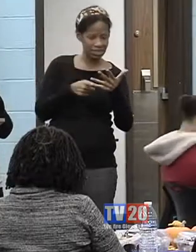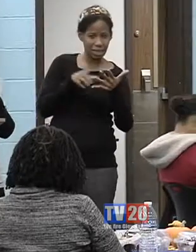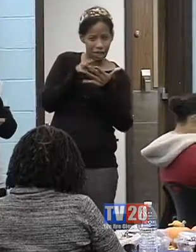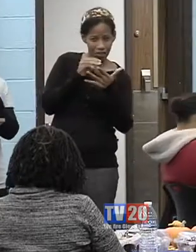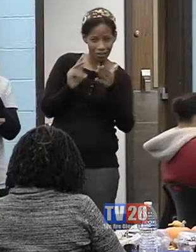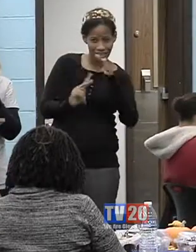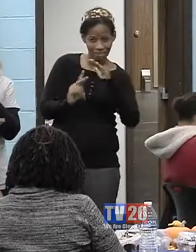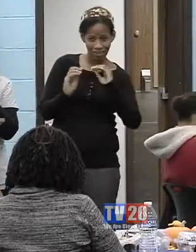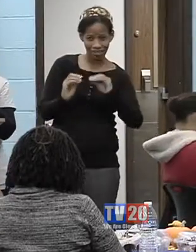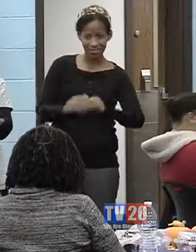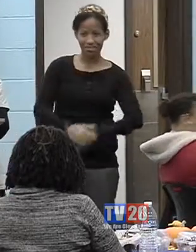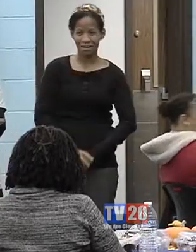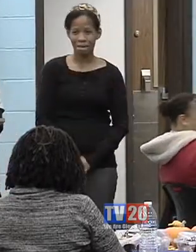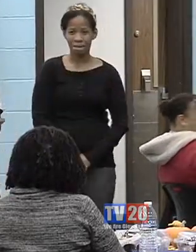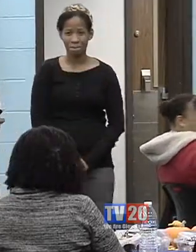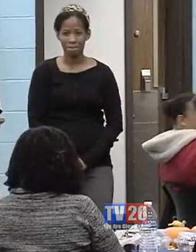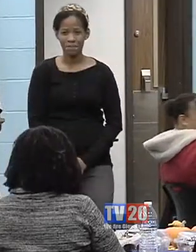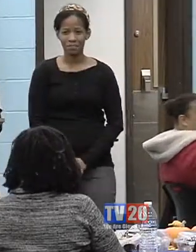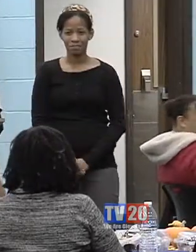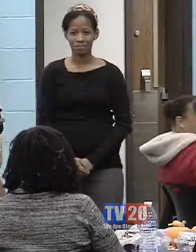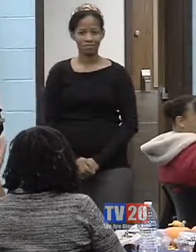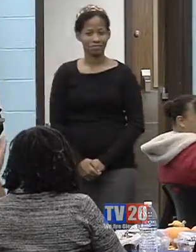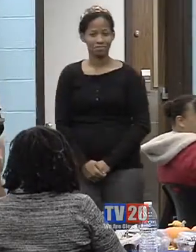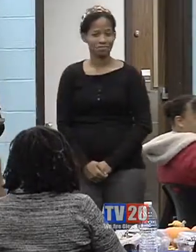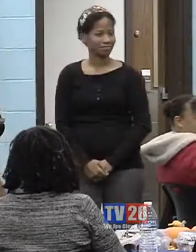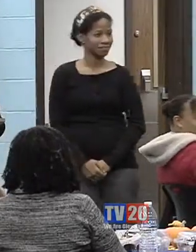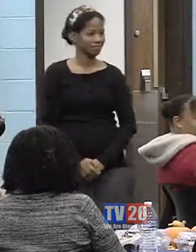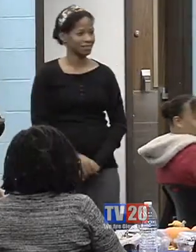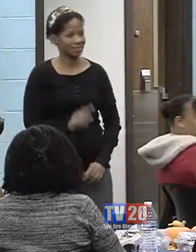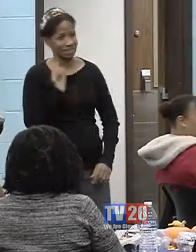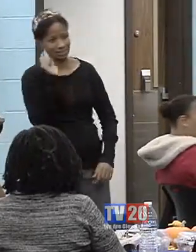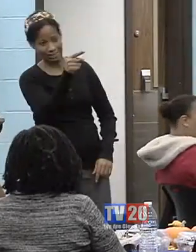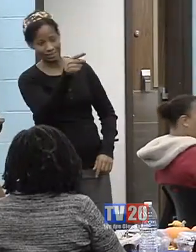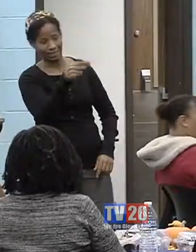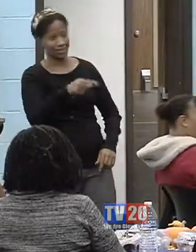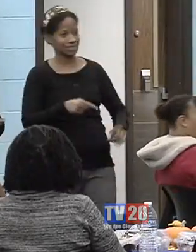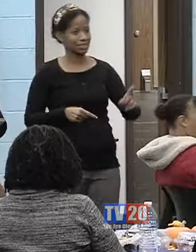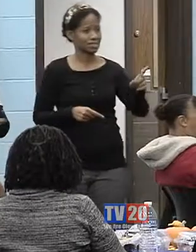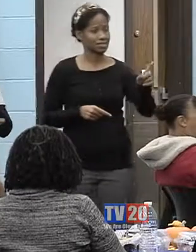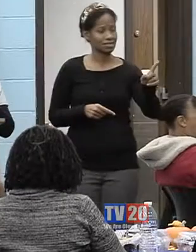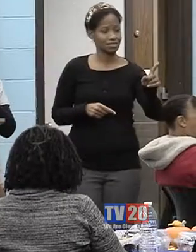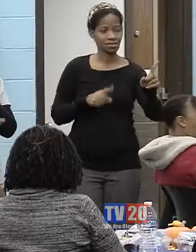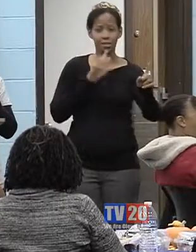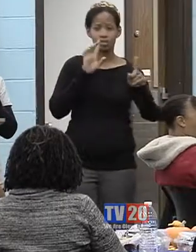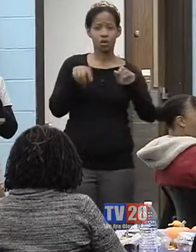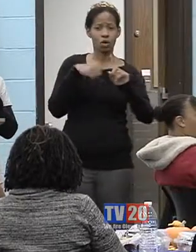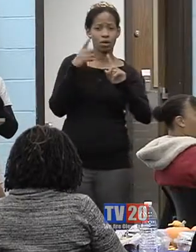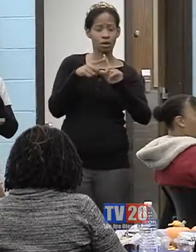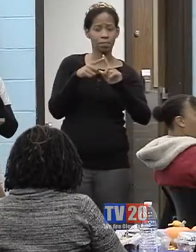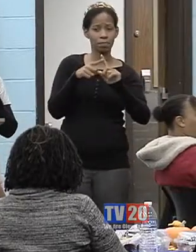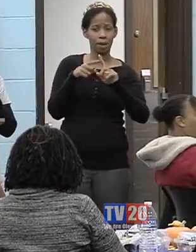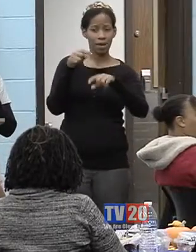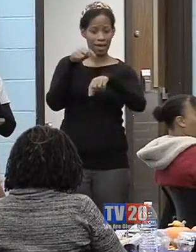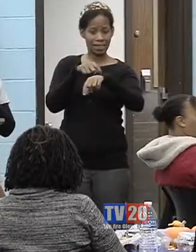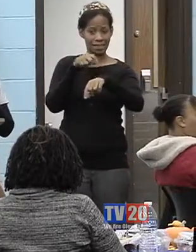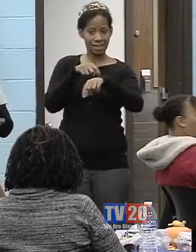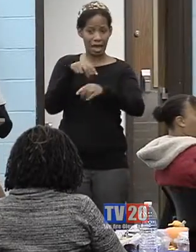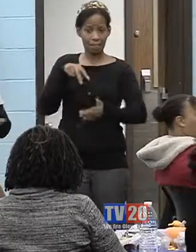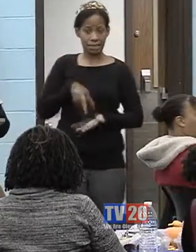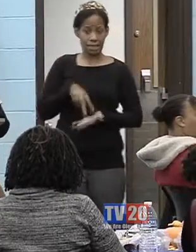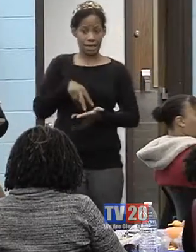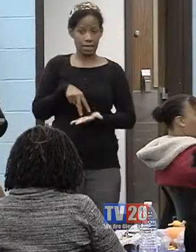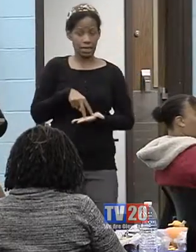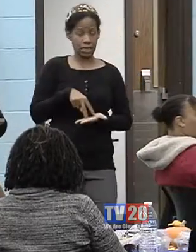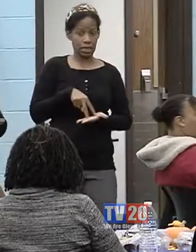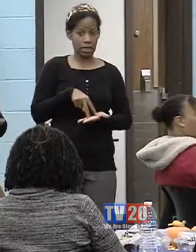Yeah. Any other questions or comments? Okay. When you were talking about the clock method for